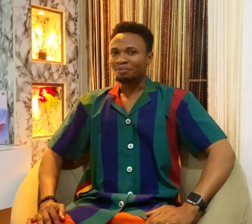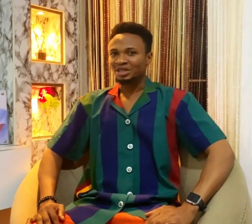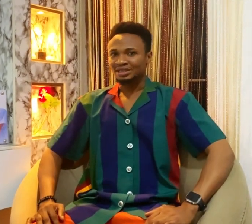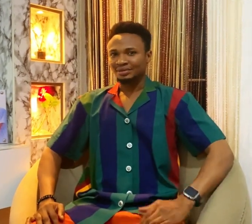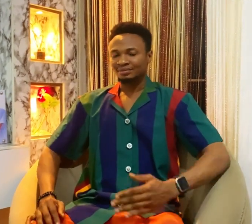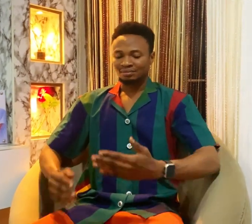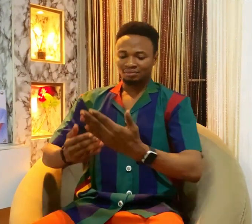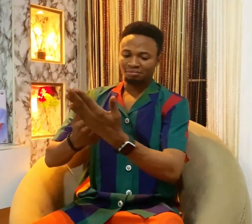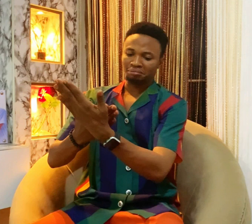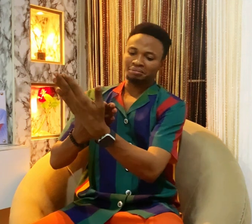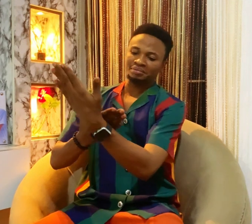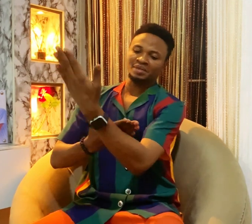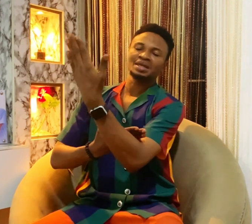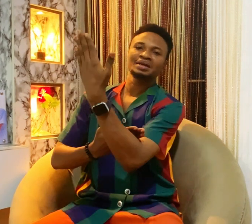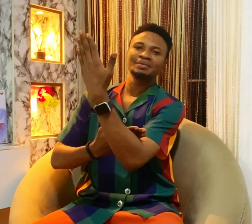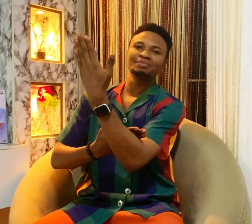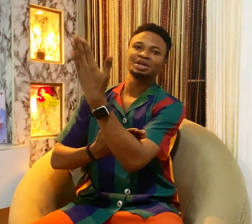Morning. Morning.